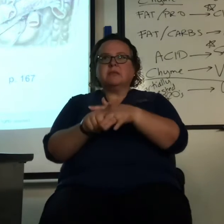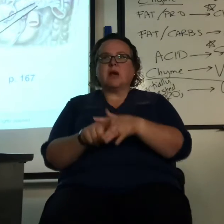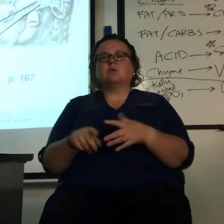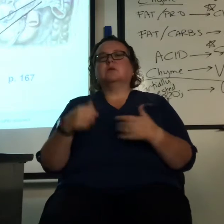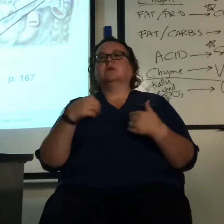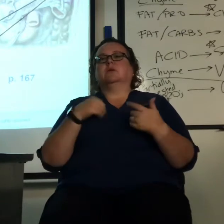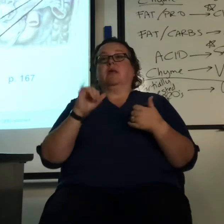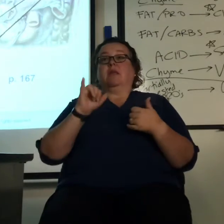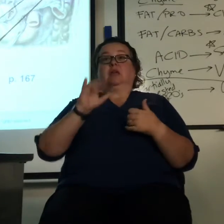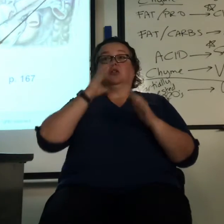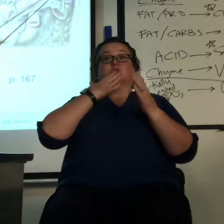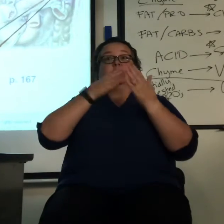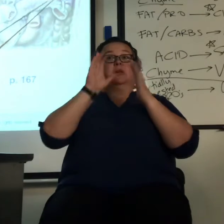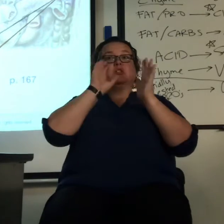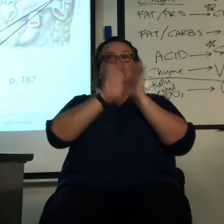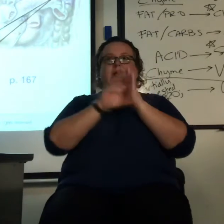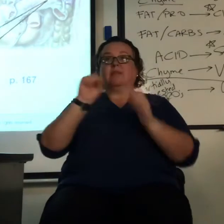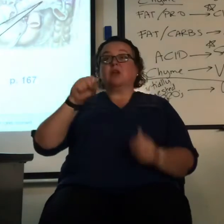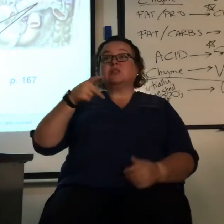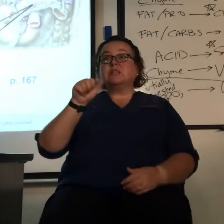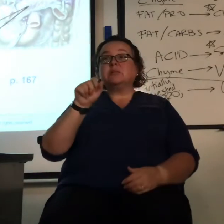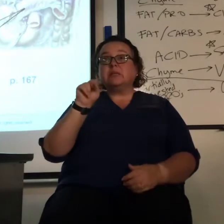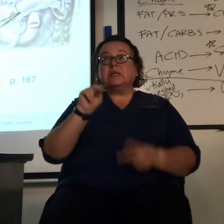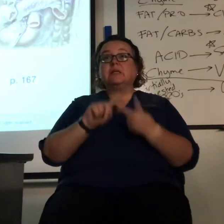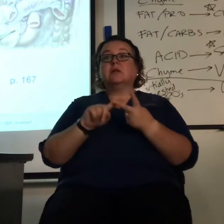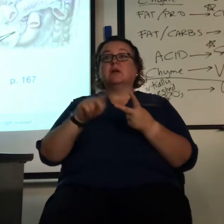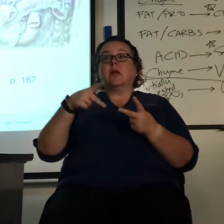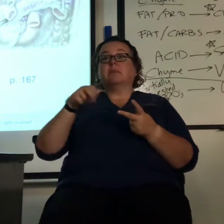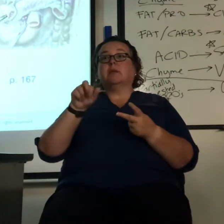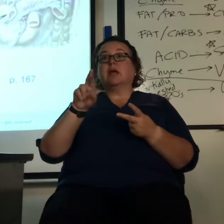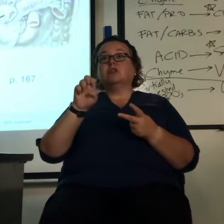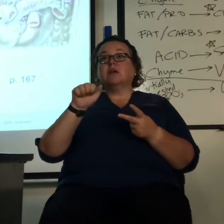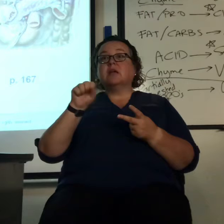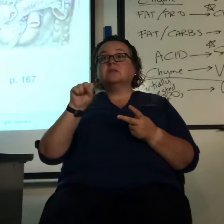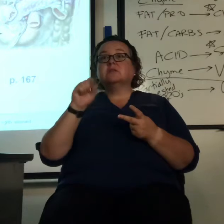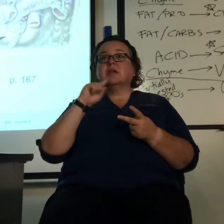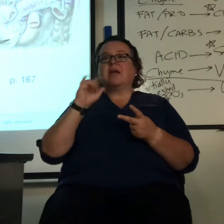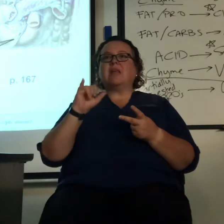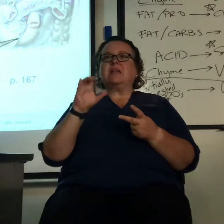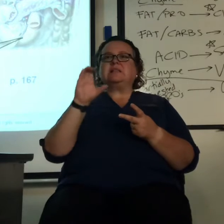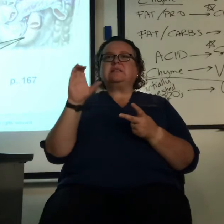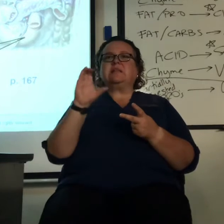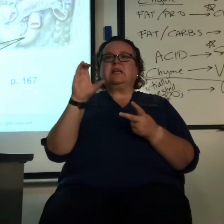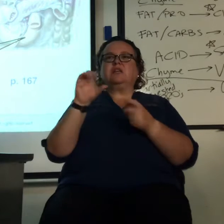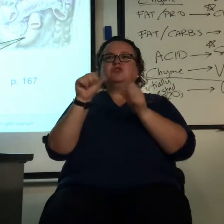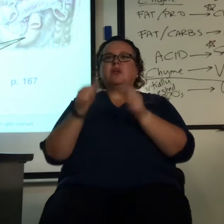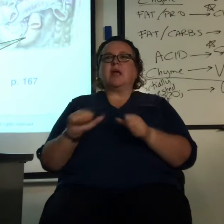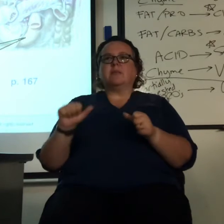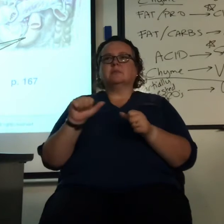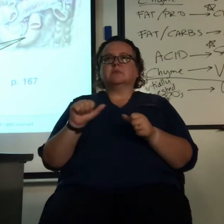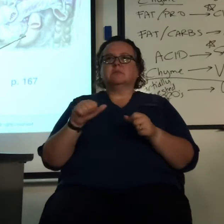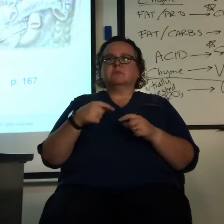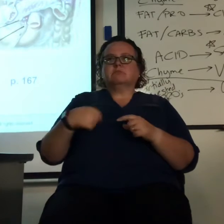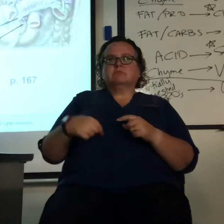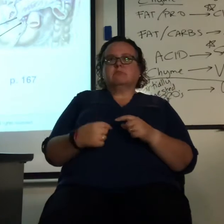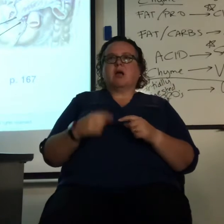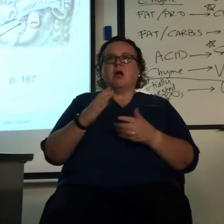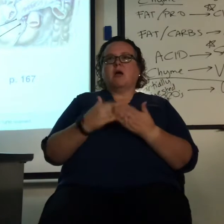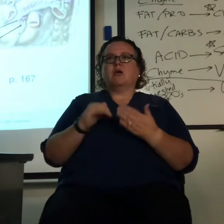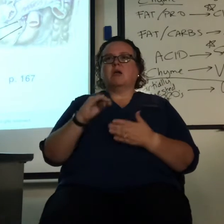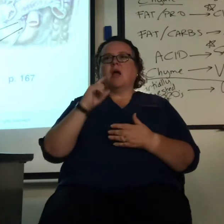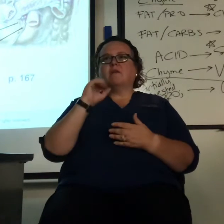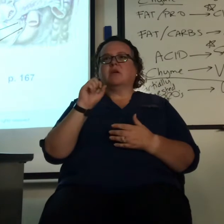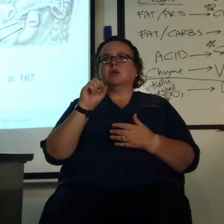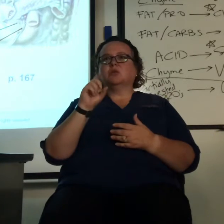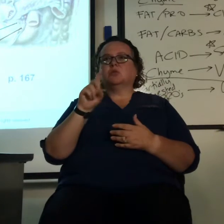picture. There's the spleen. There's the pancreas sitting in this kind of C-shaped portion of the duodenum. What's